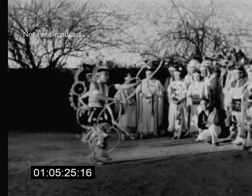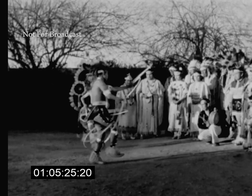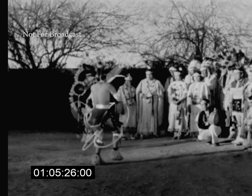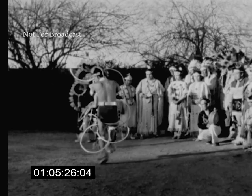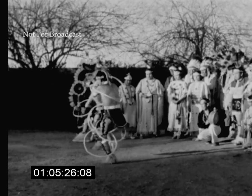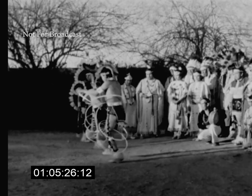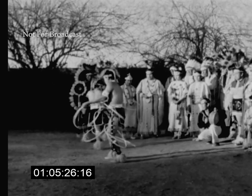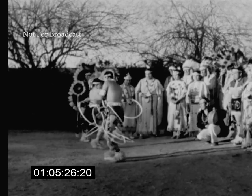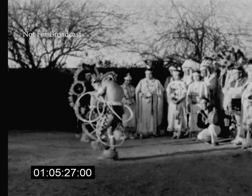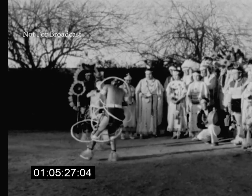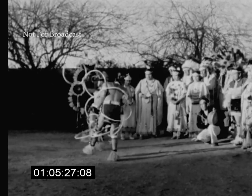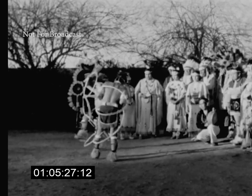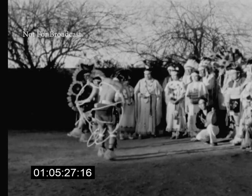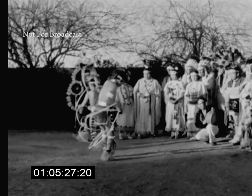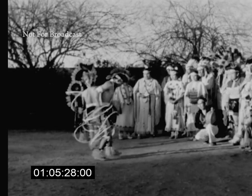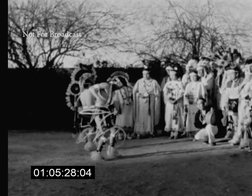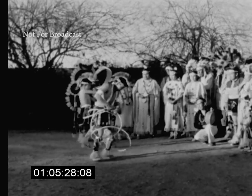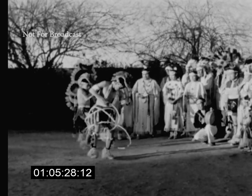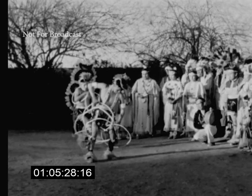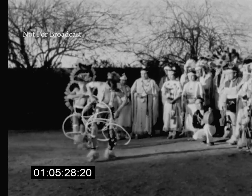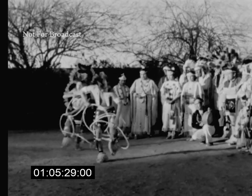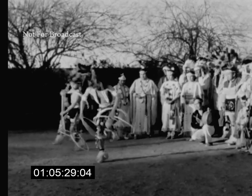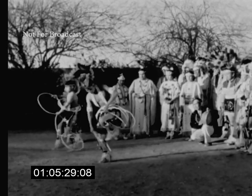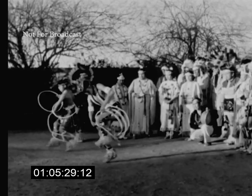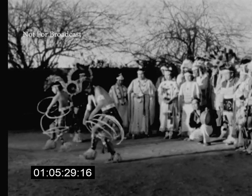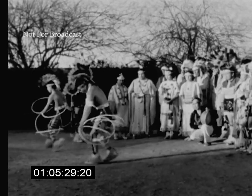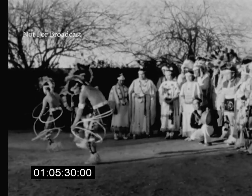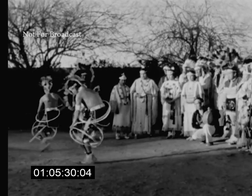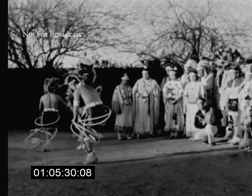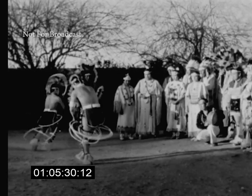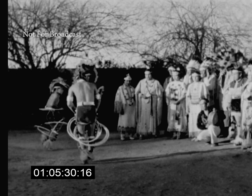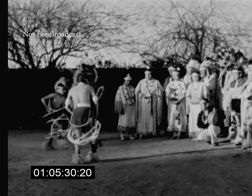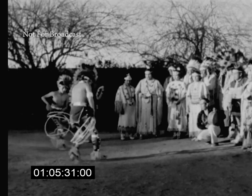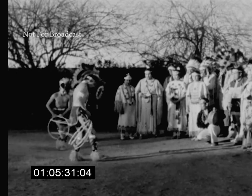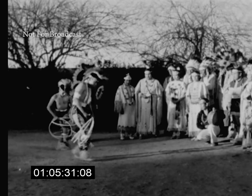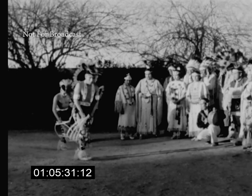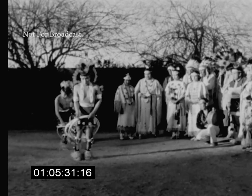Dances like this hoop dance, for instance, well, it teaches them rhythm, balance, and coordination, all of